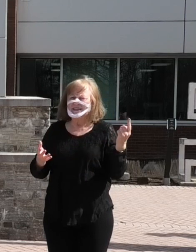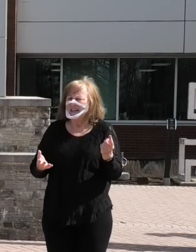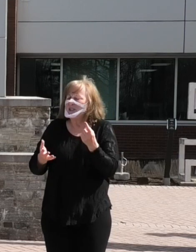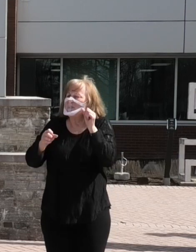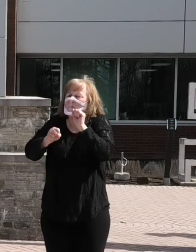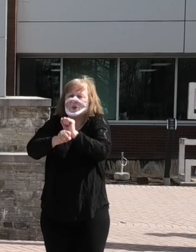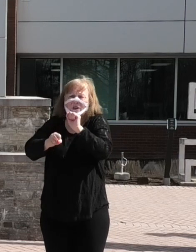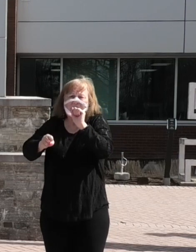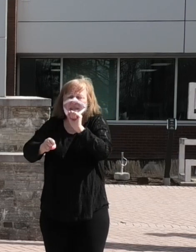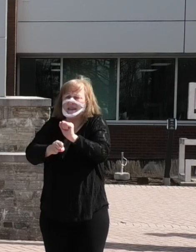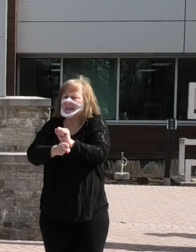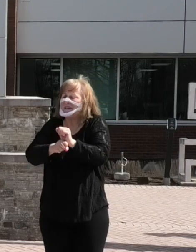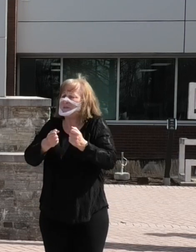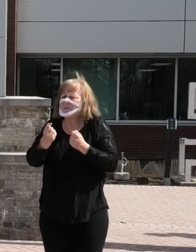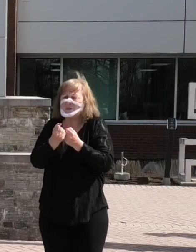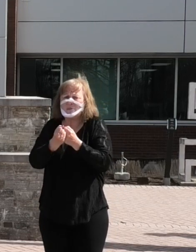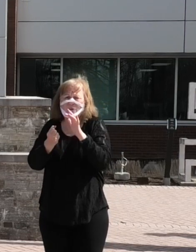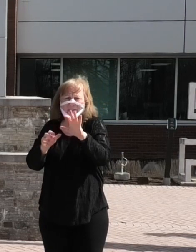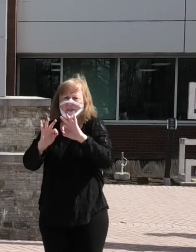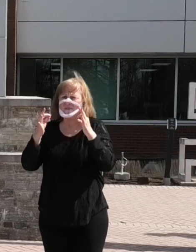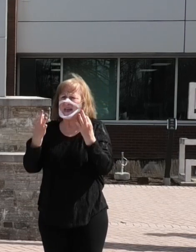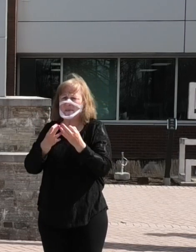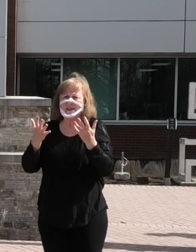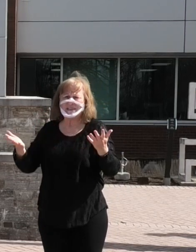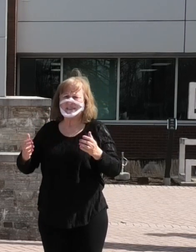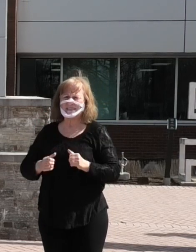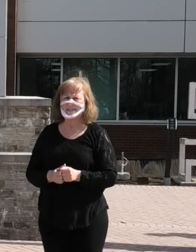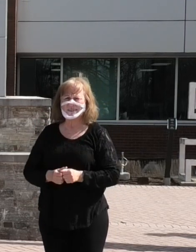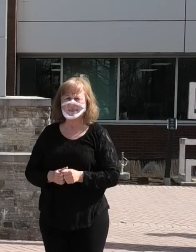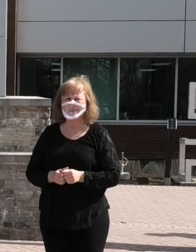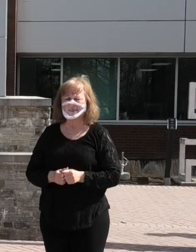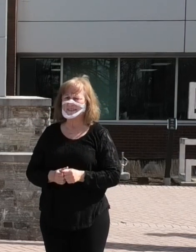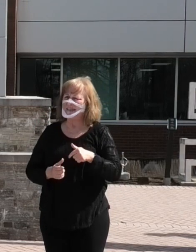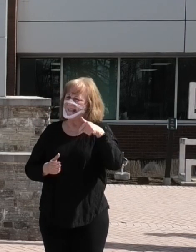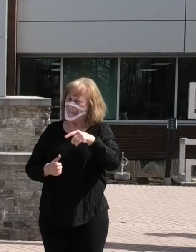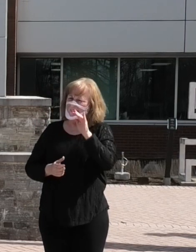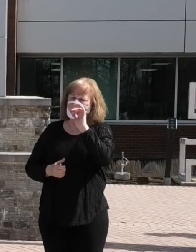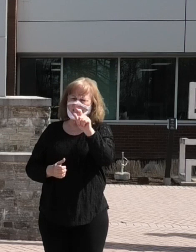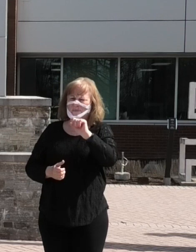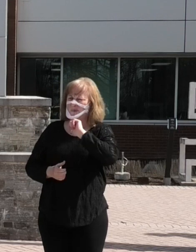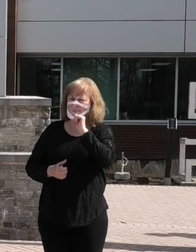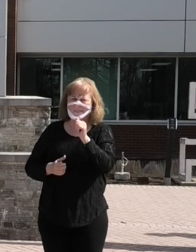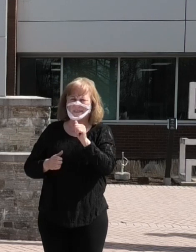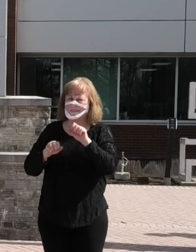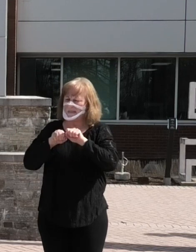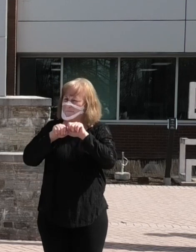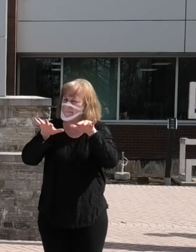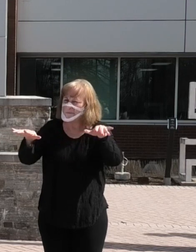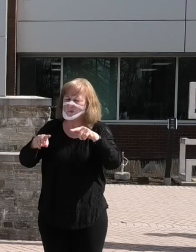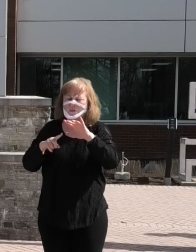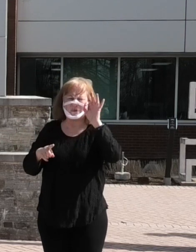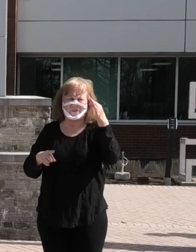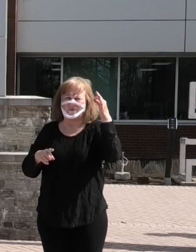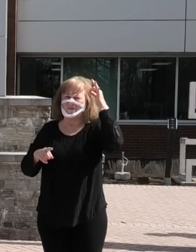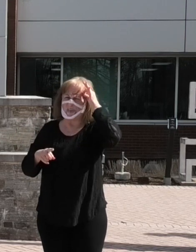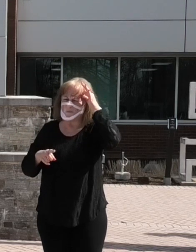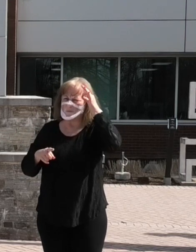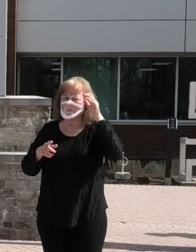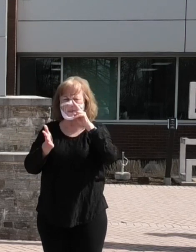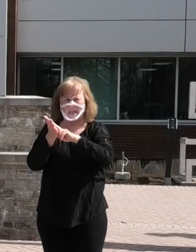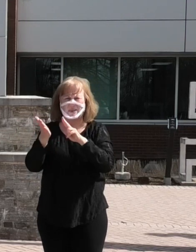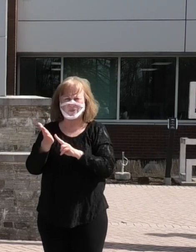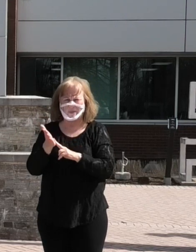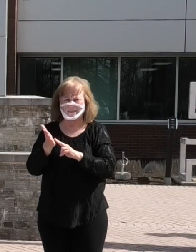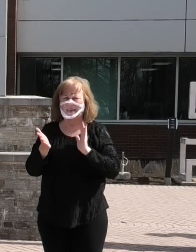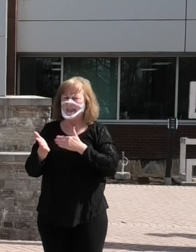just working to support their families. This bill did not extend to the federal contract